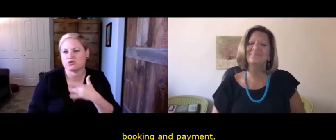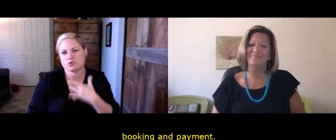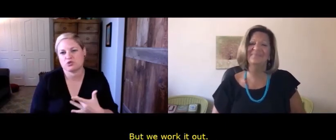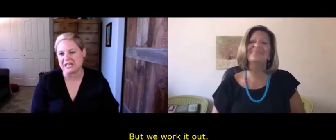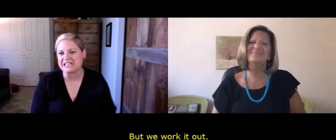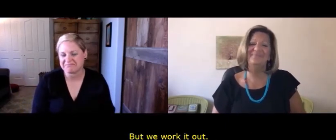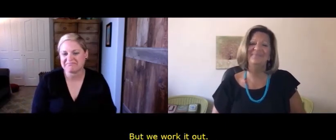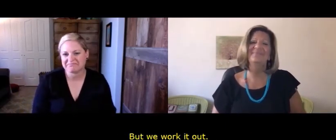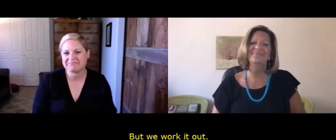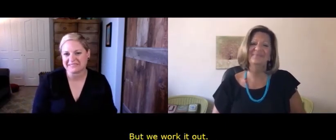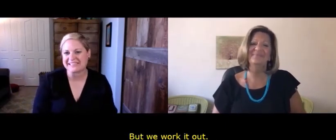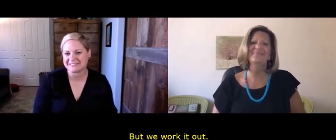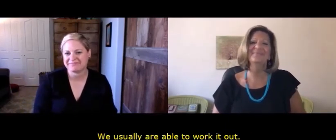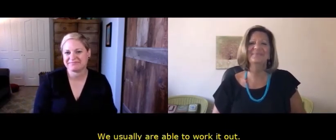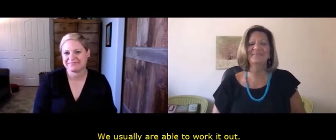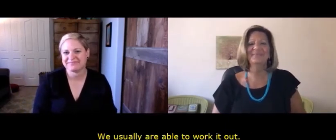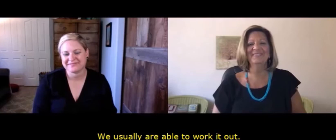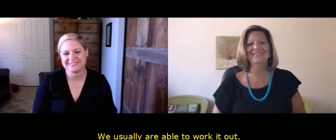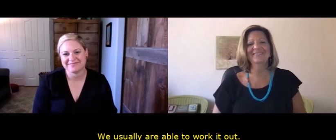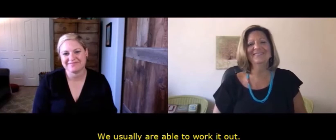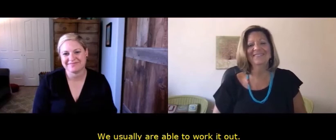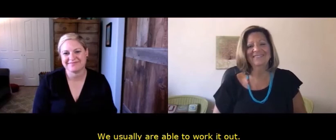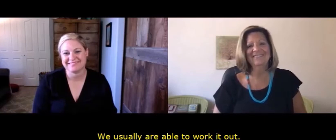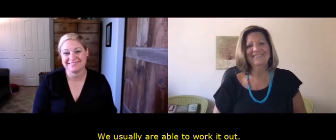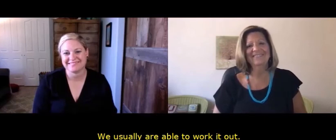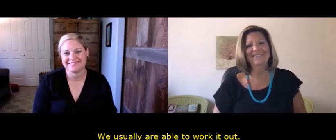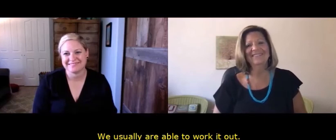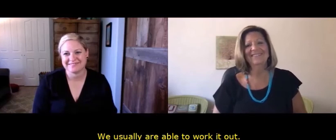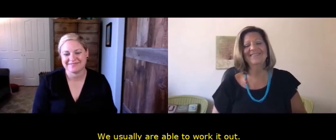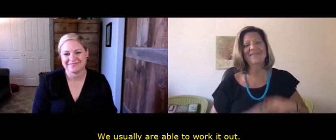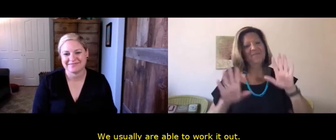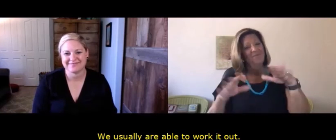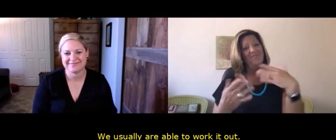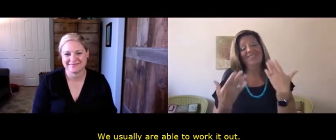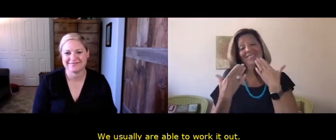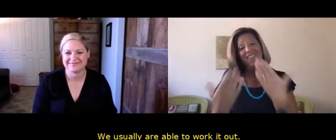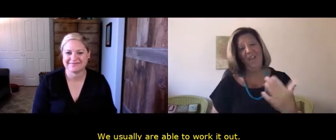and payment, but we work it out. We usually are able to work it out.